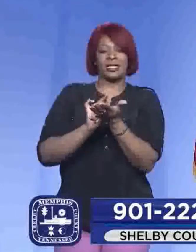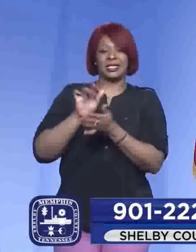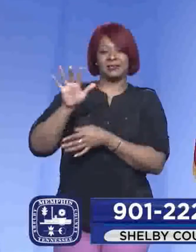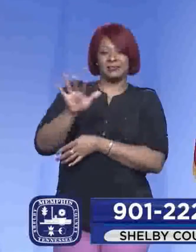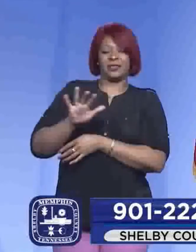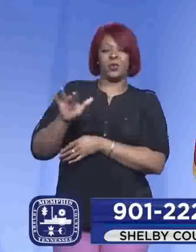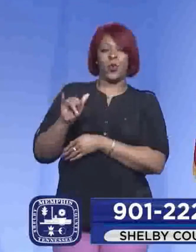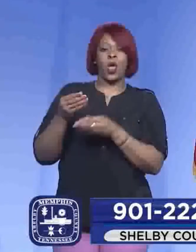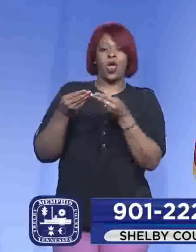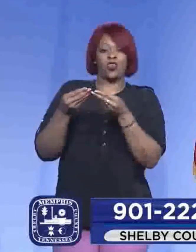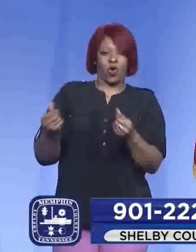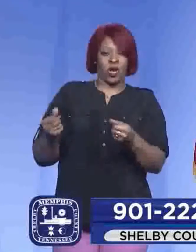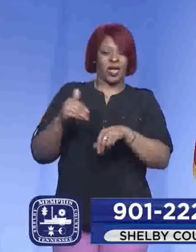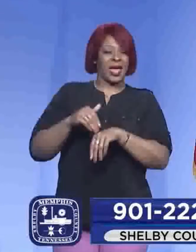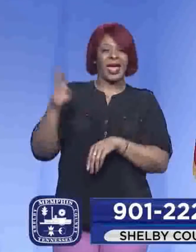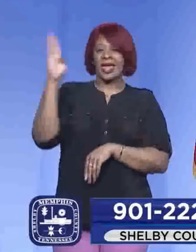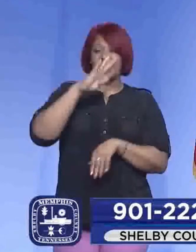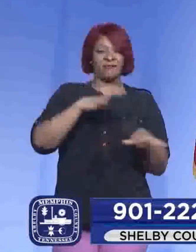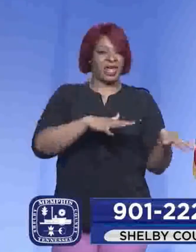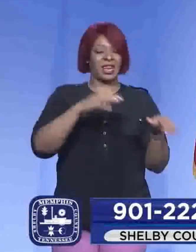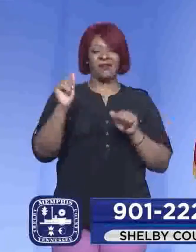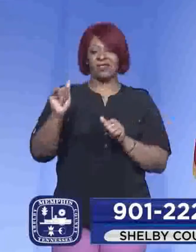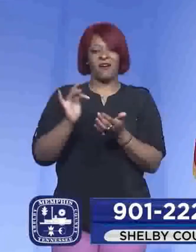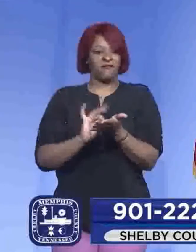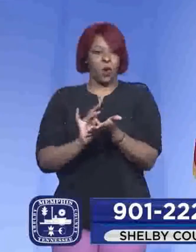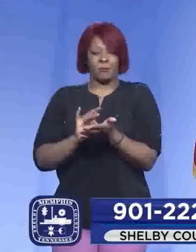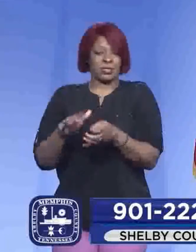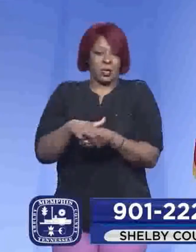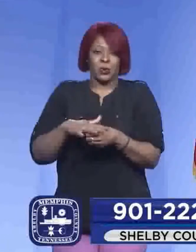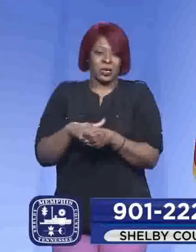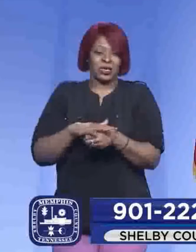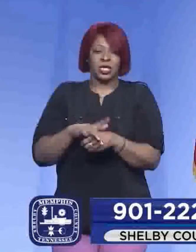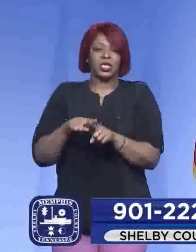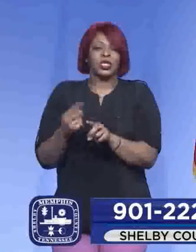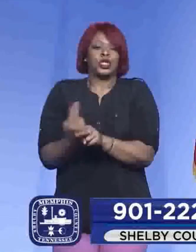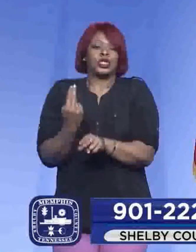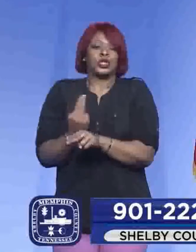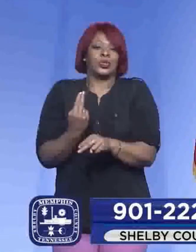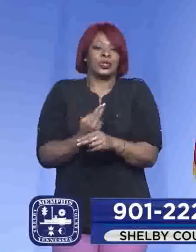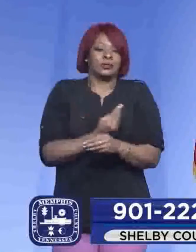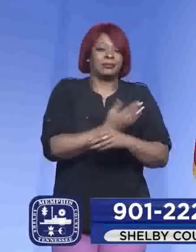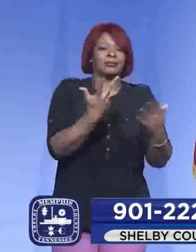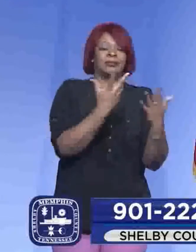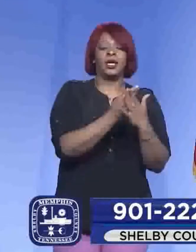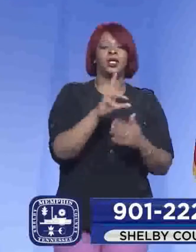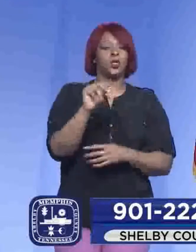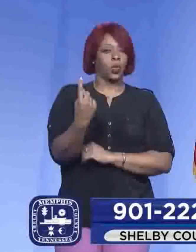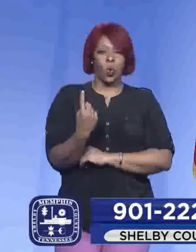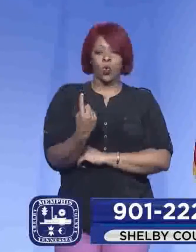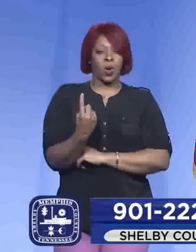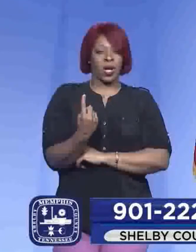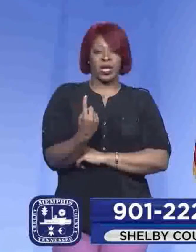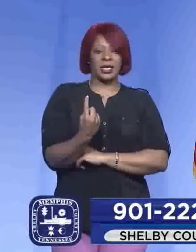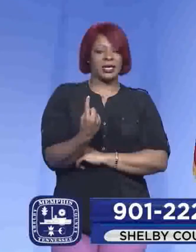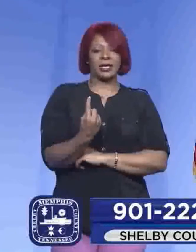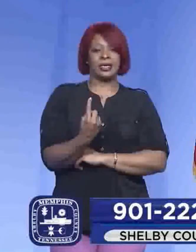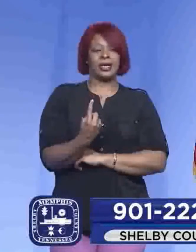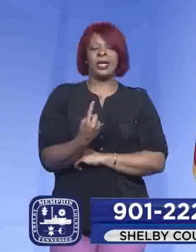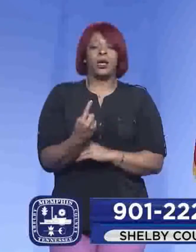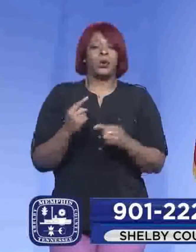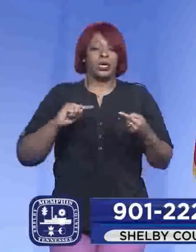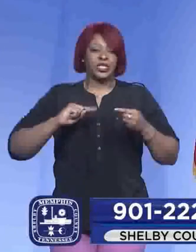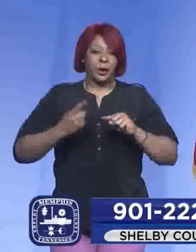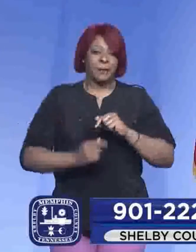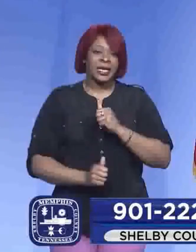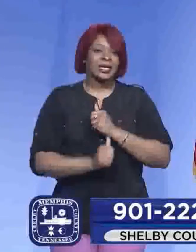in the pharmacy, but they never left the pharmacy to be used, so no one was put in jeopardy